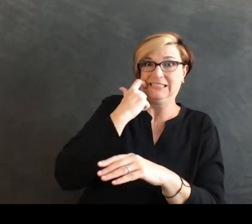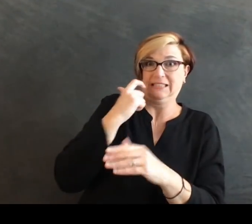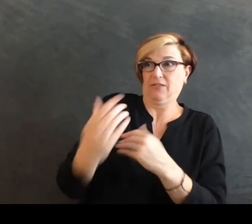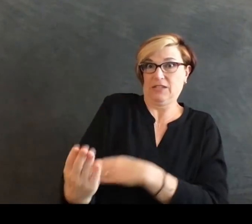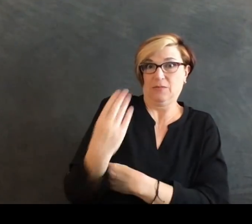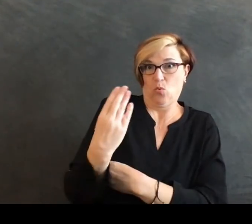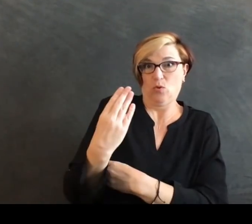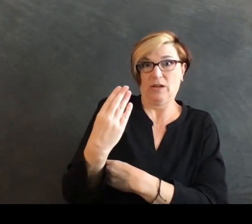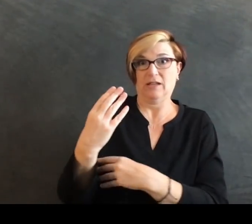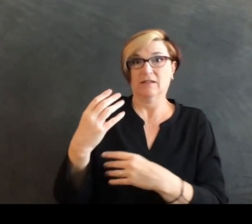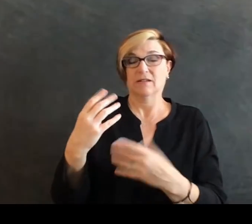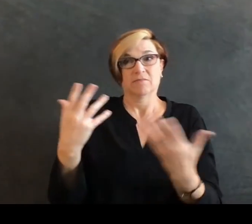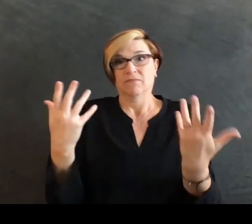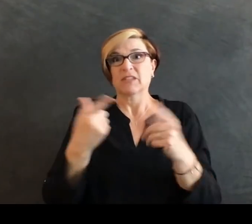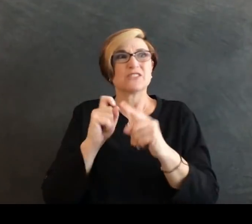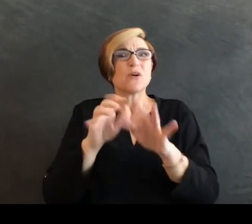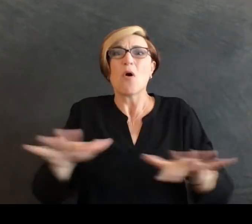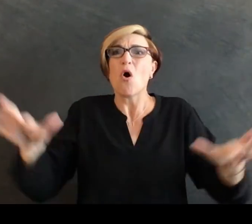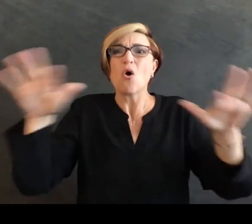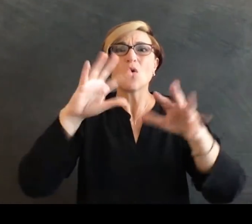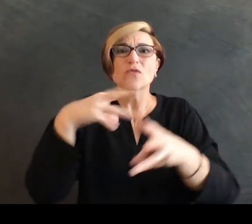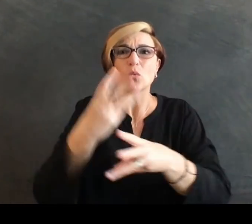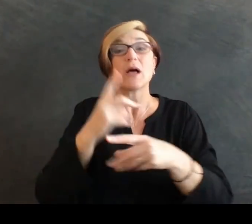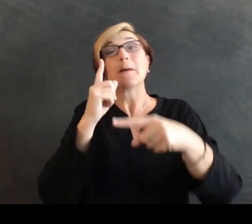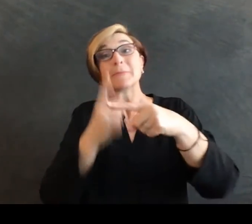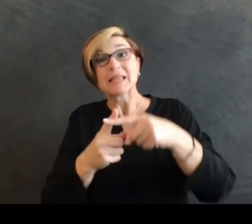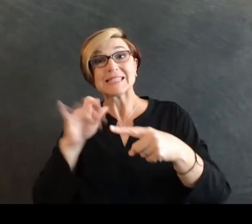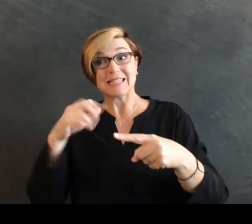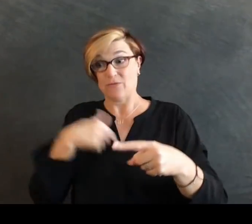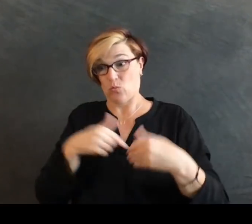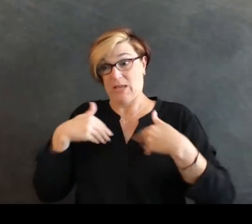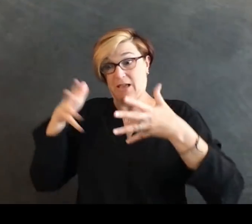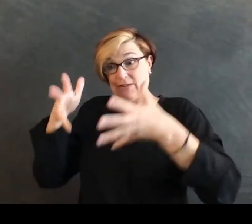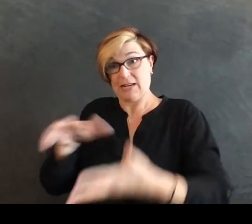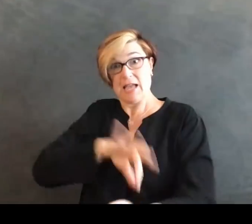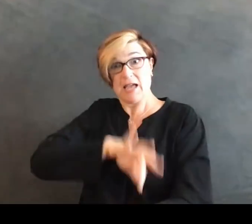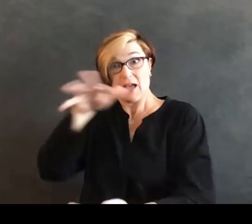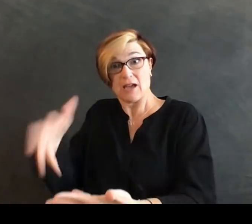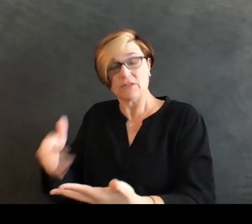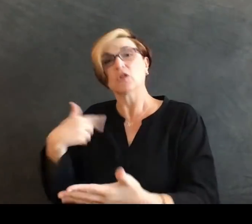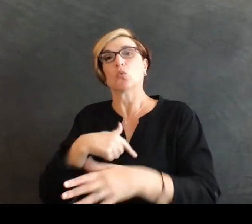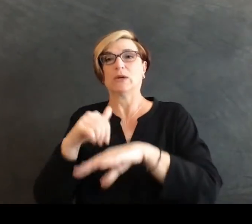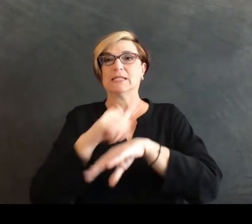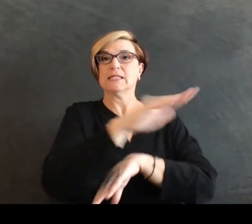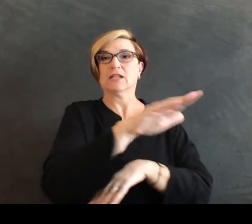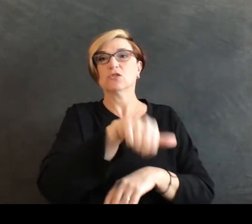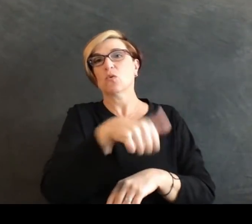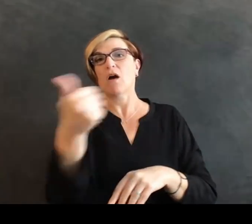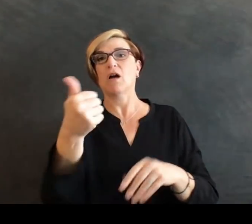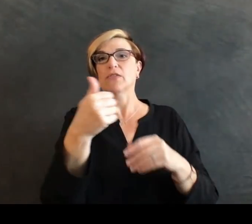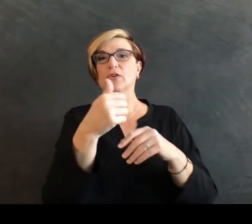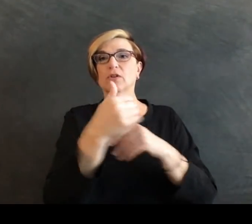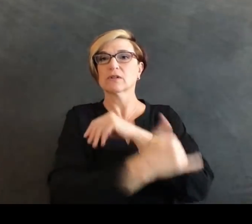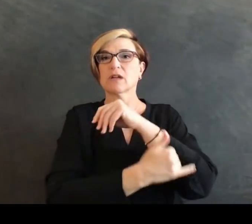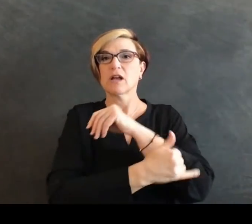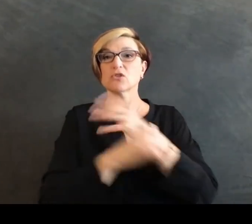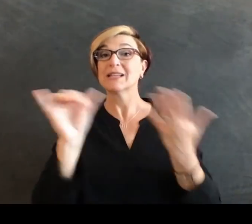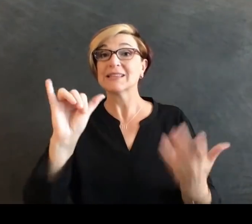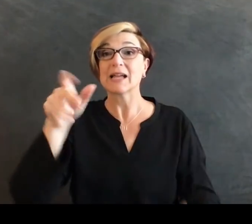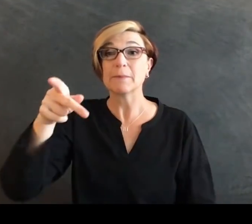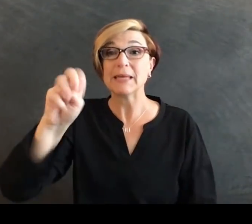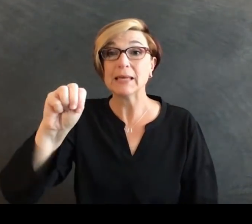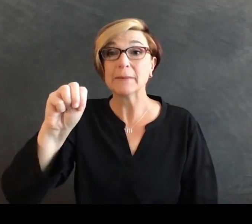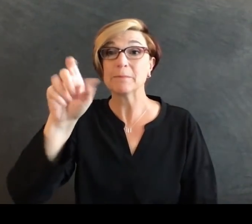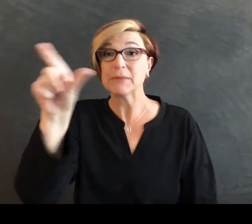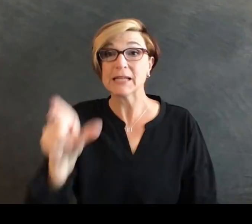sending things that we don't need to other parts. I just spoke to the Prime Minister of Italy, and we have additional capacity. We